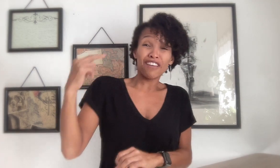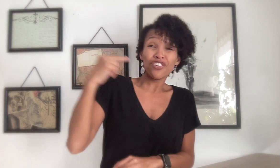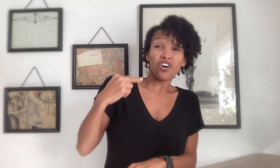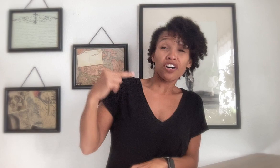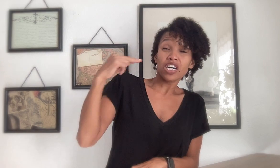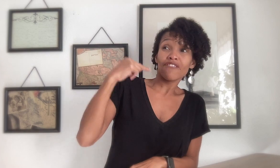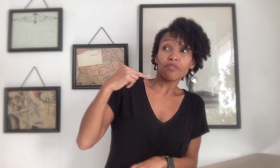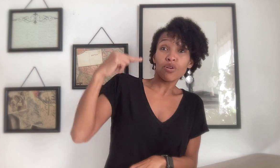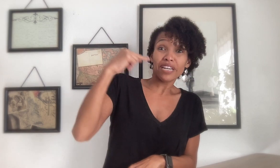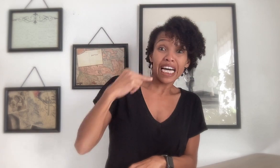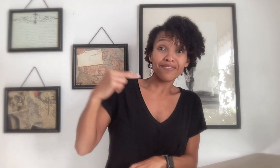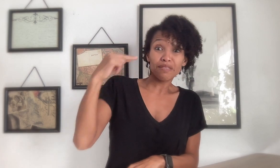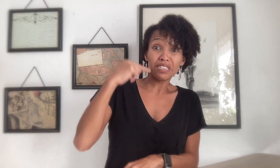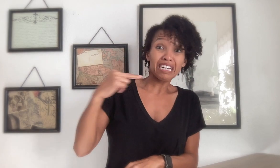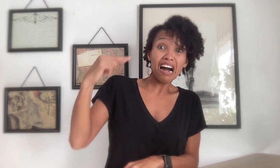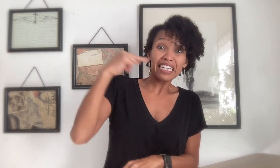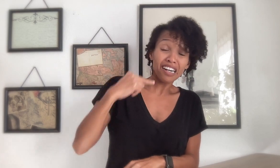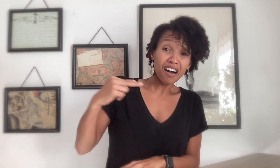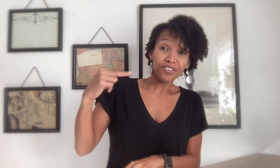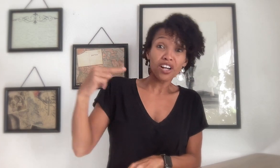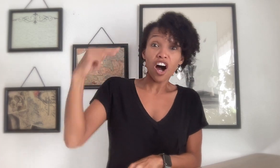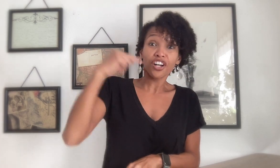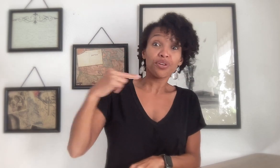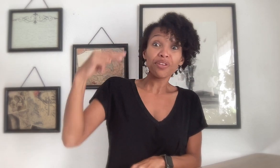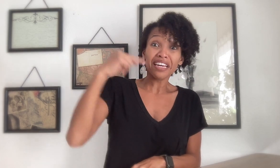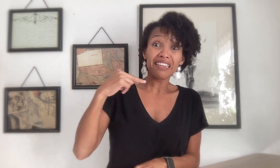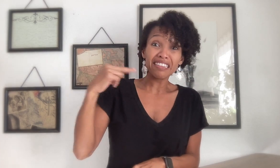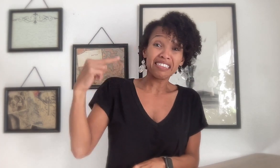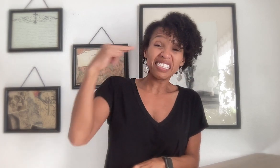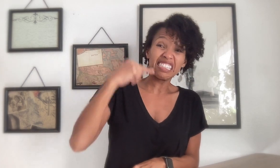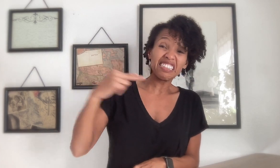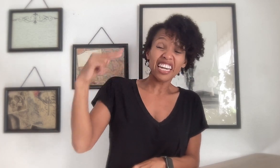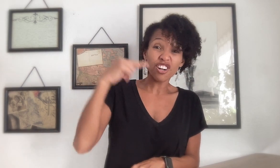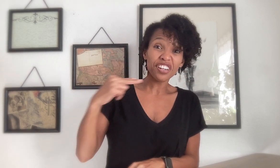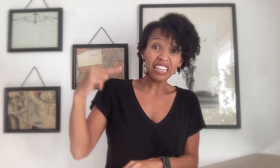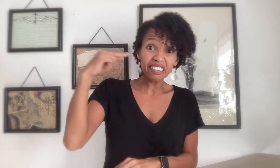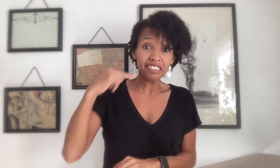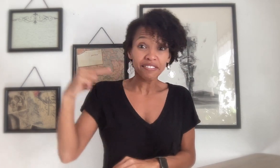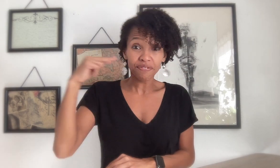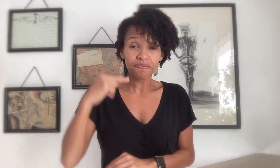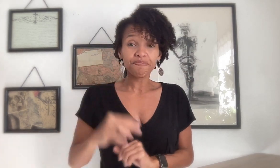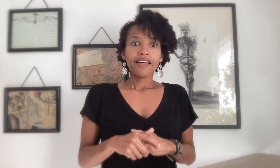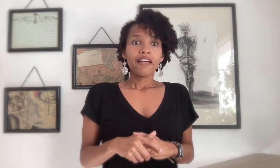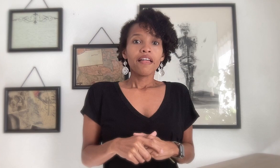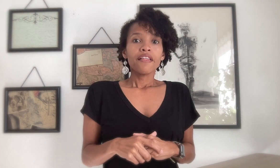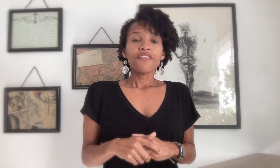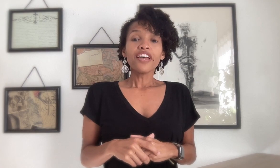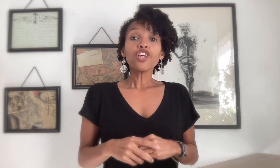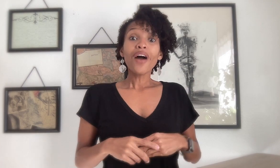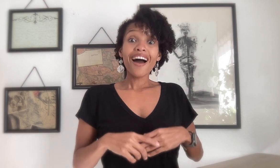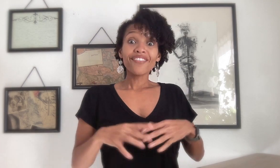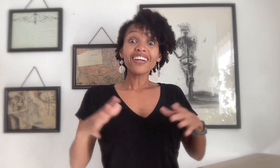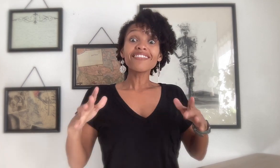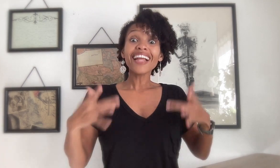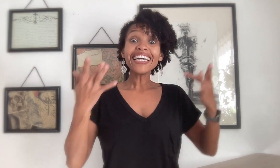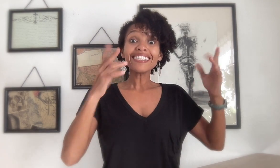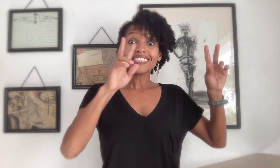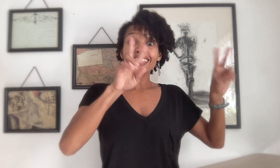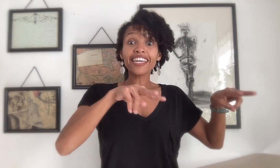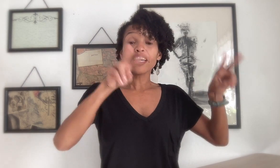feel uncomfortable to have someone's eyes on you like this that's staring. Then you have a light taking a